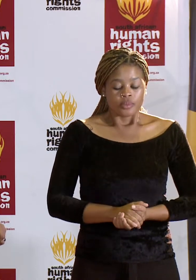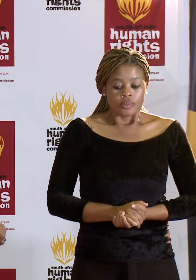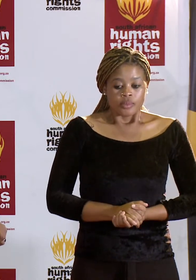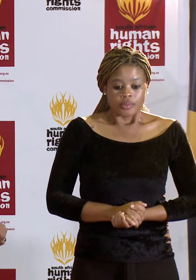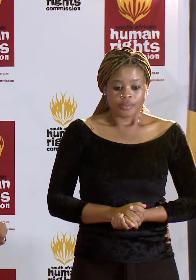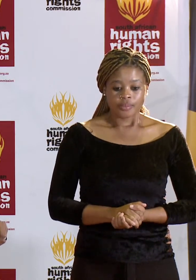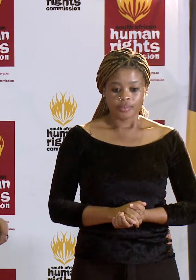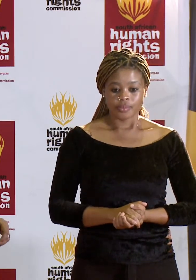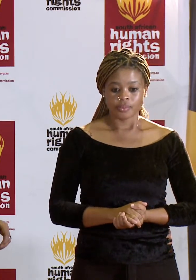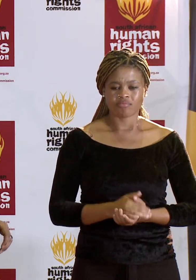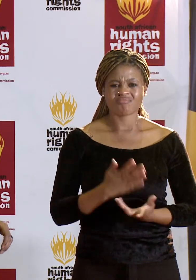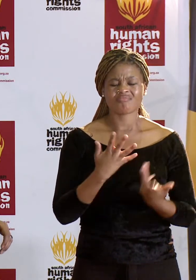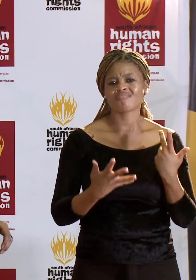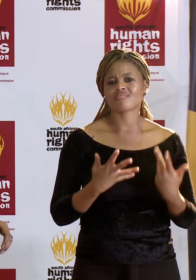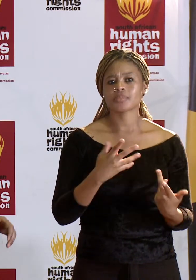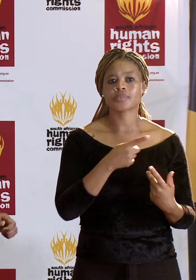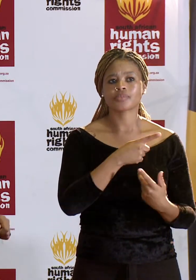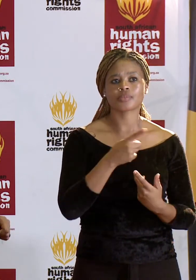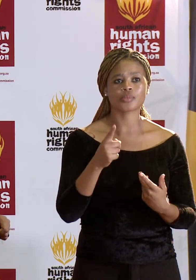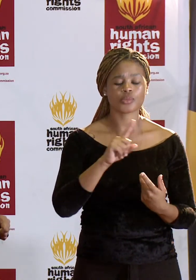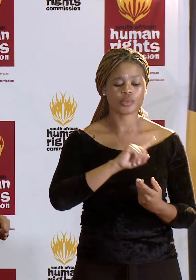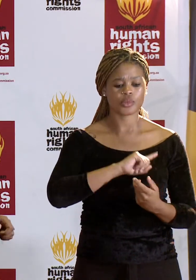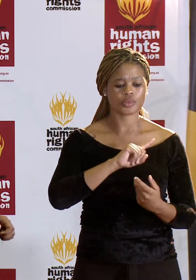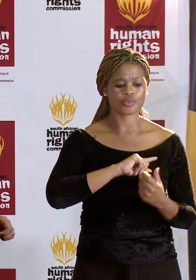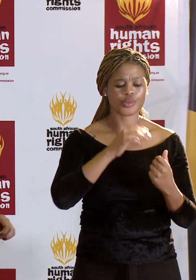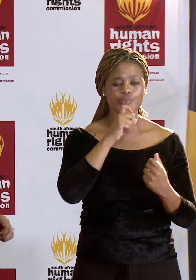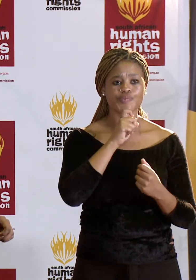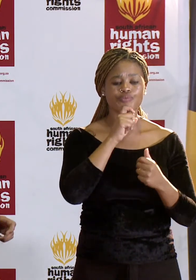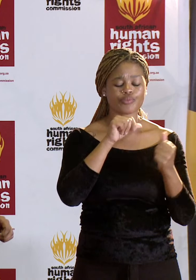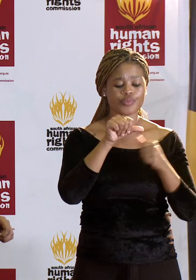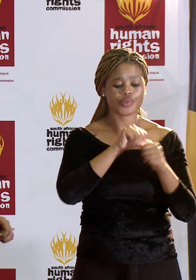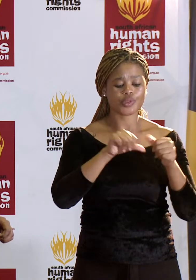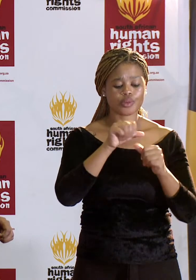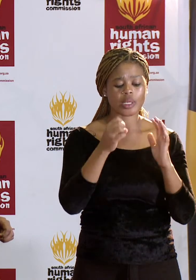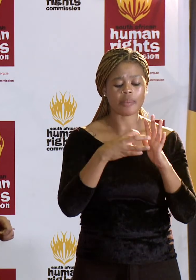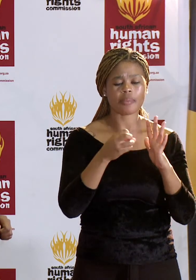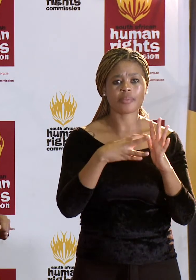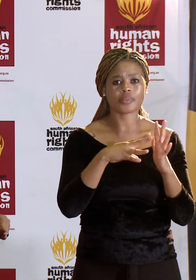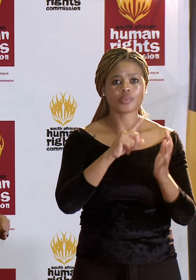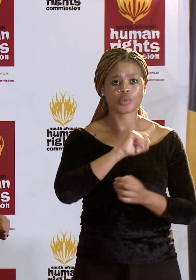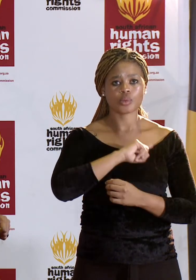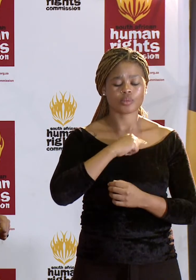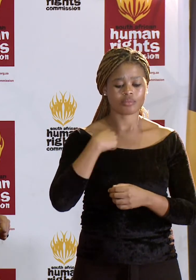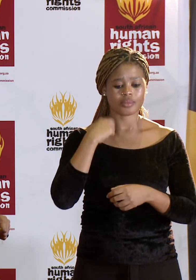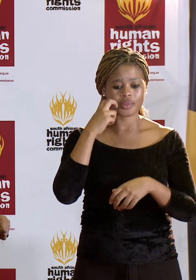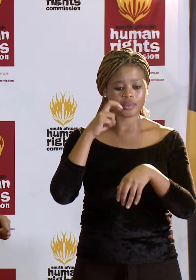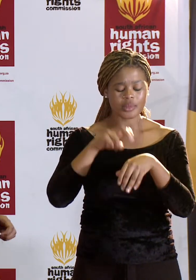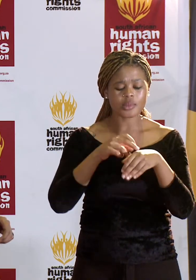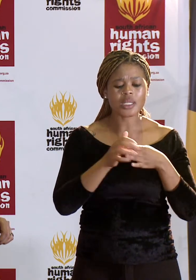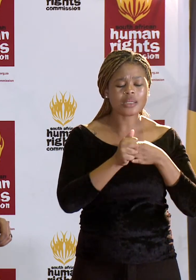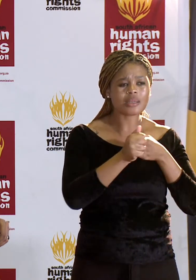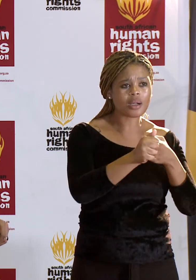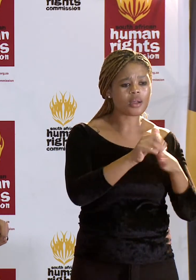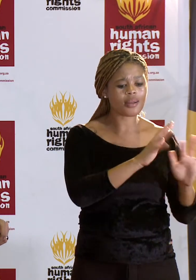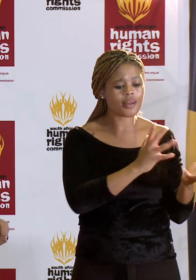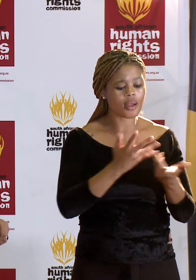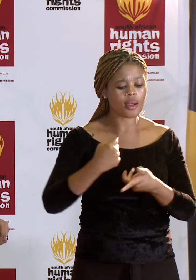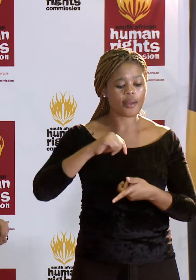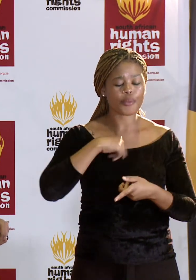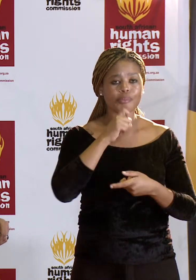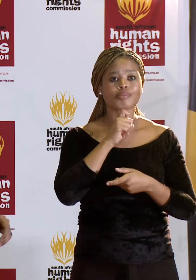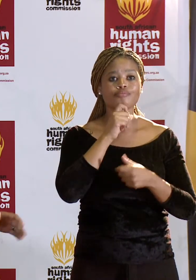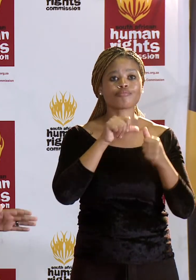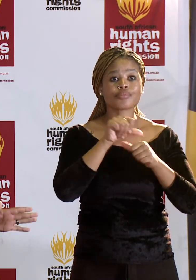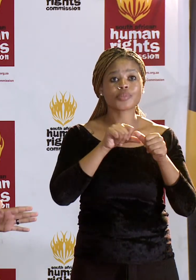And you might be wondering why I've been using social media for some time. Why do I need guidance on how to use social